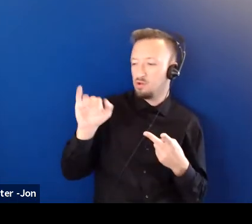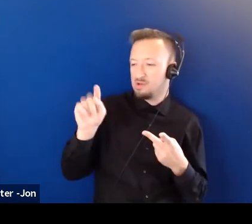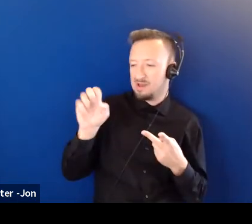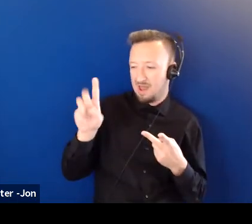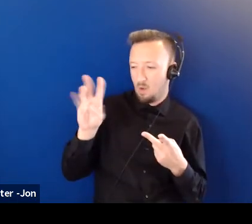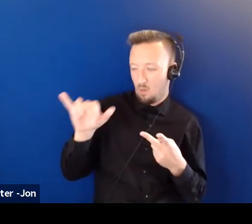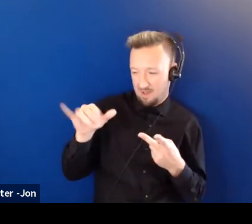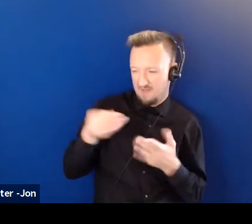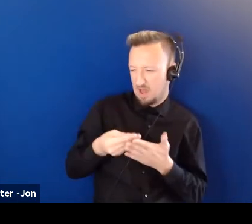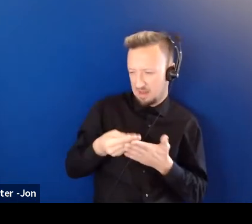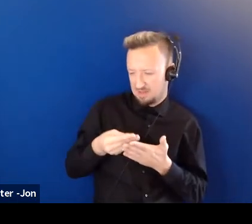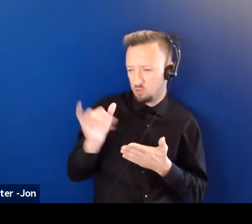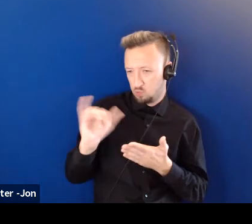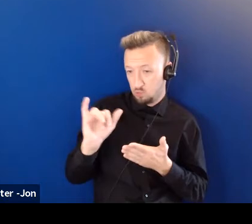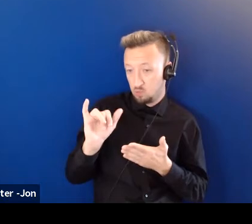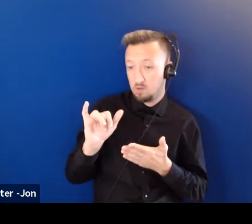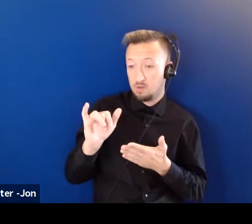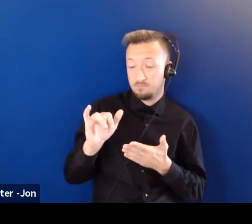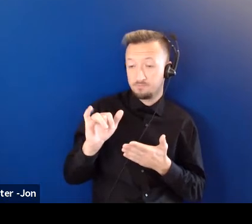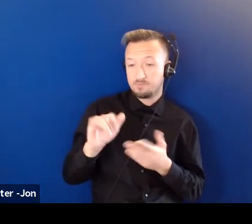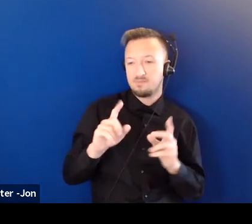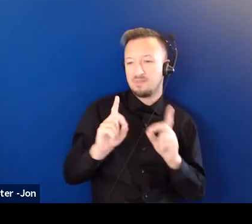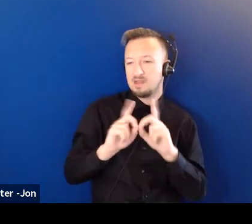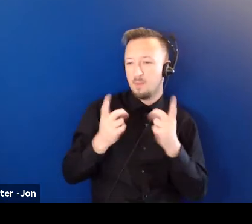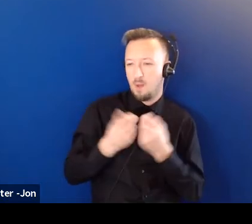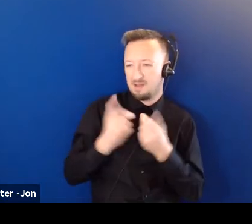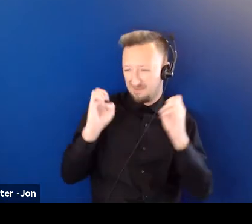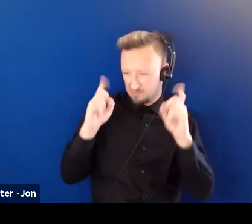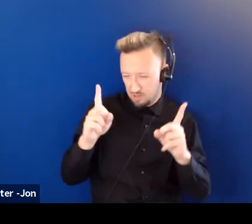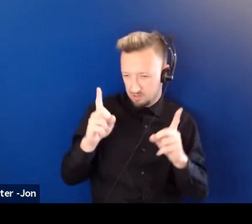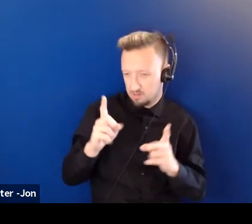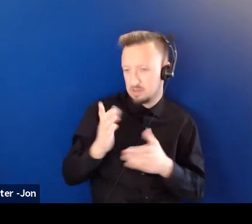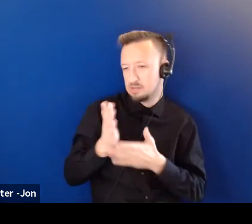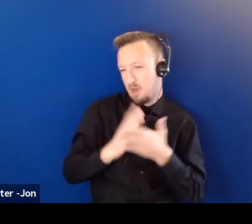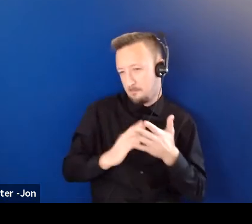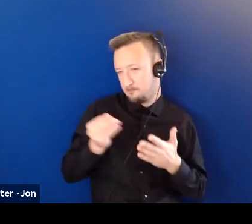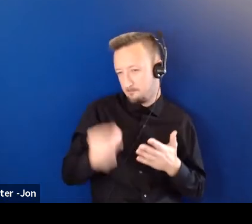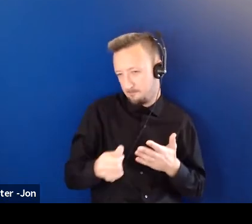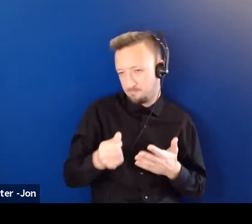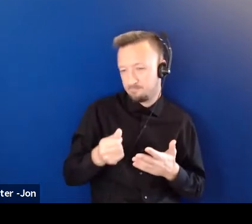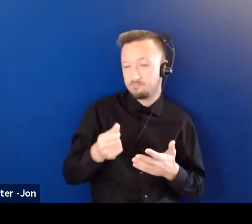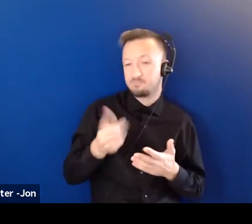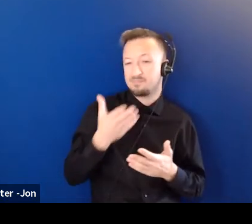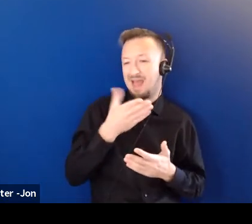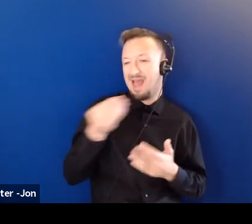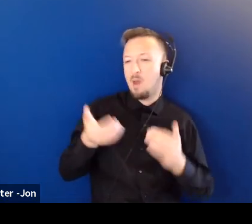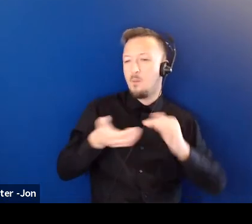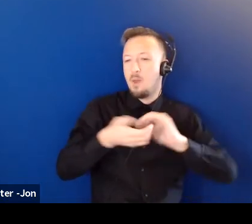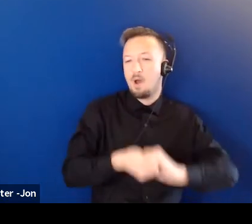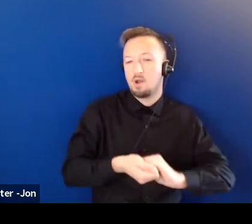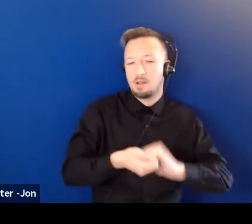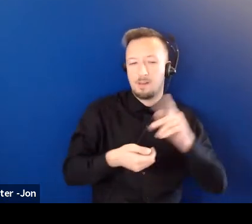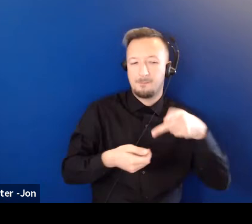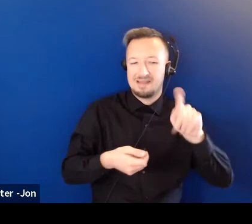funding served some of that. Now Department of Ed is doing some of that, and then we partner with our